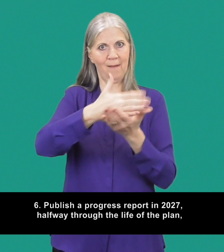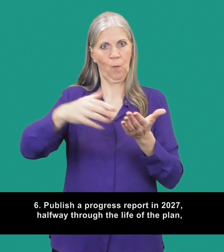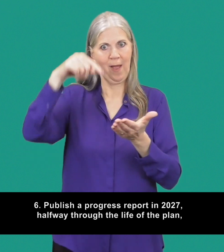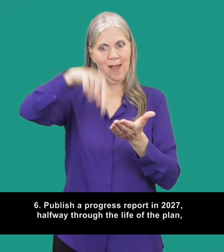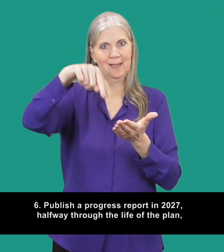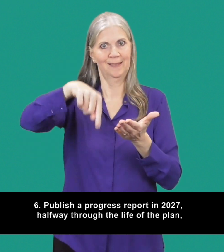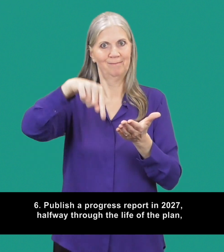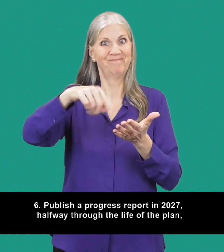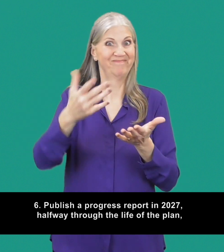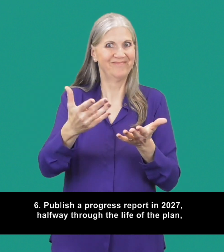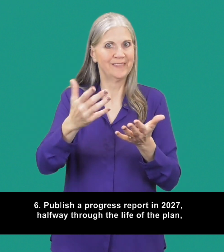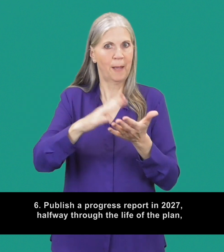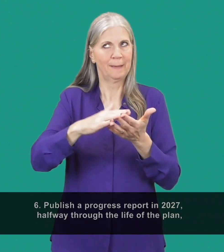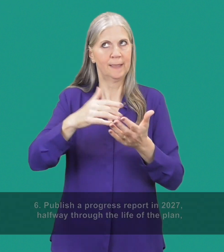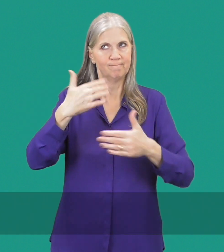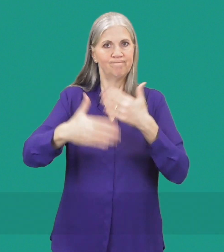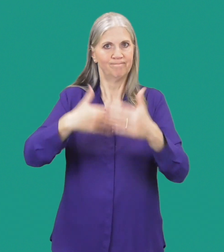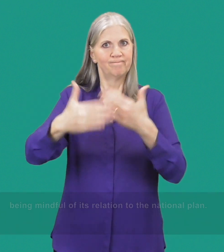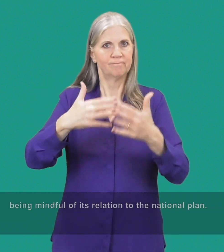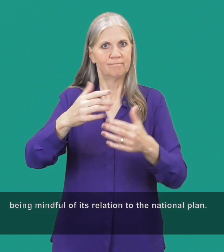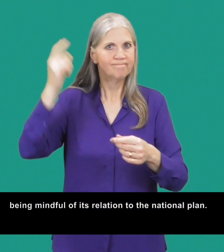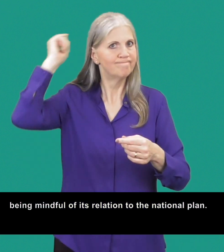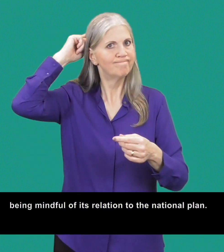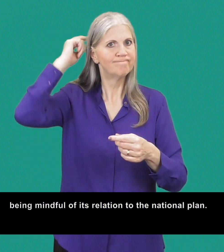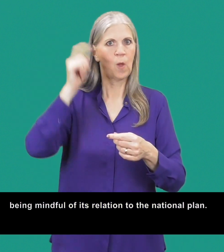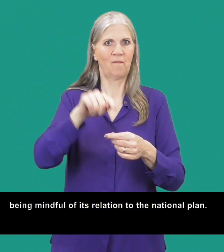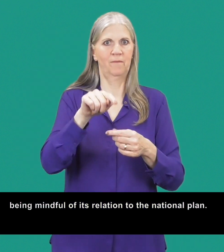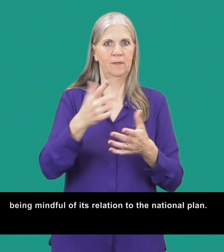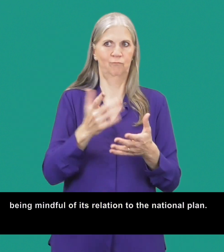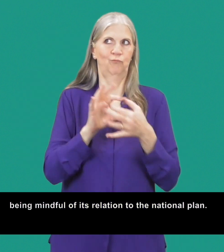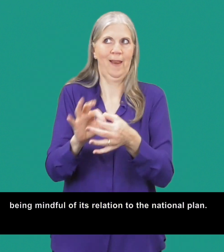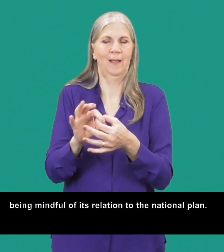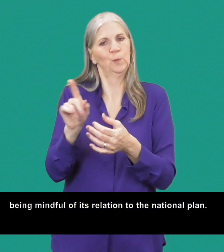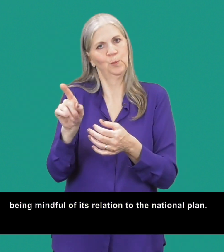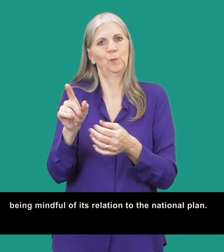being mindful of its relation to the national plan.